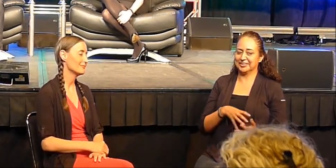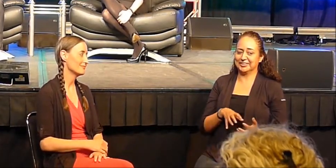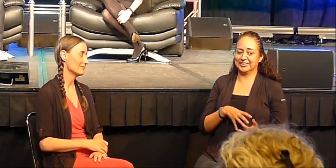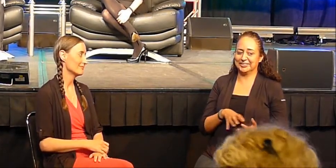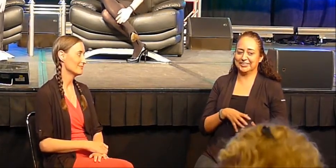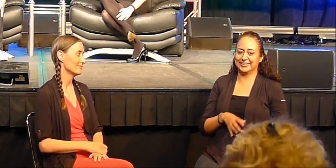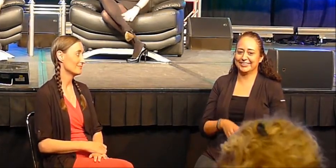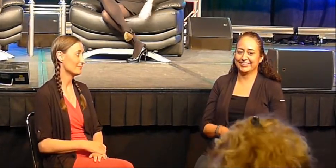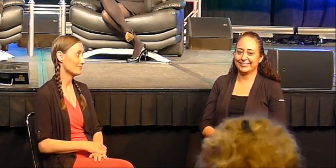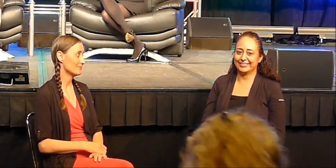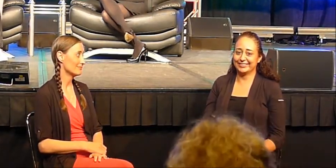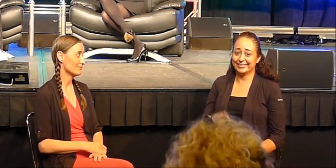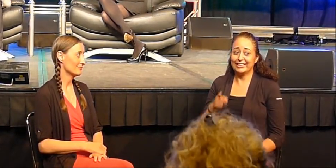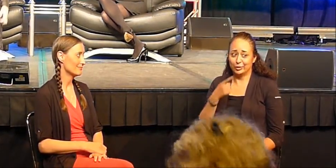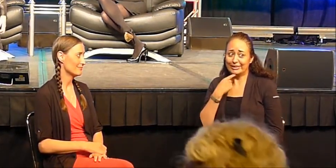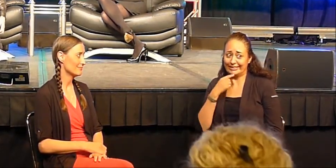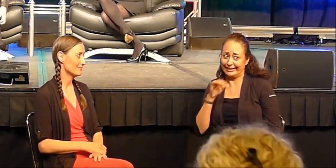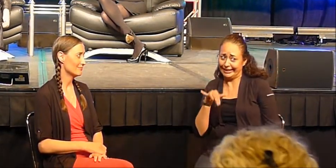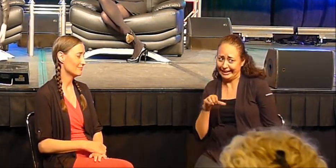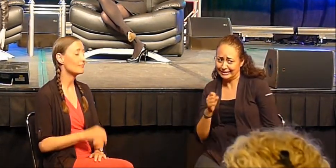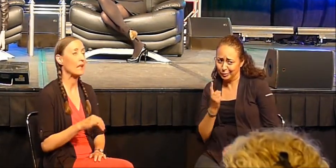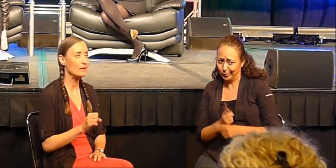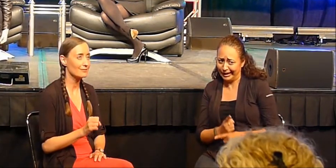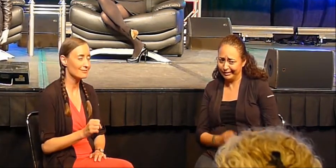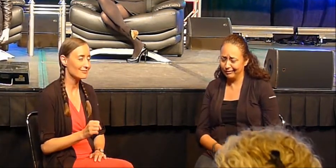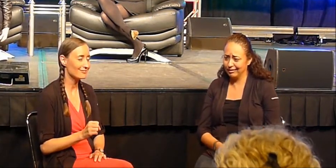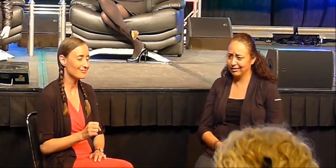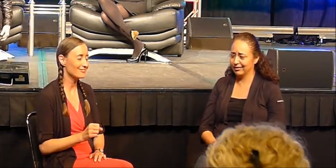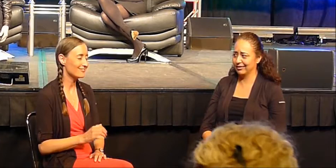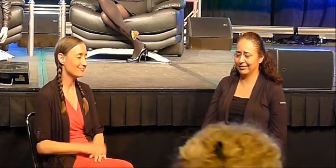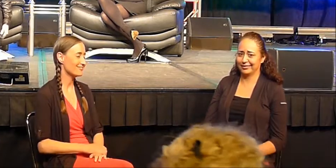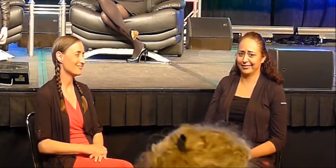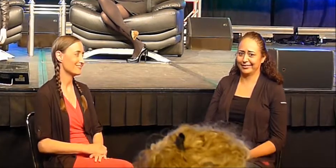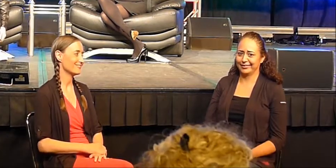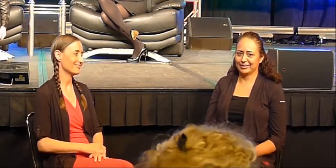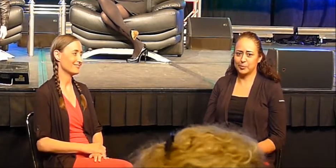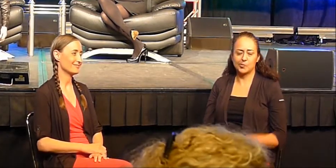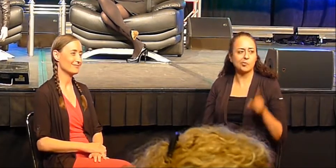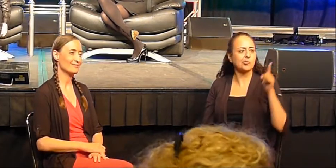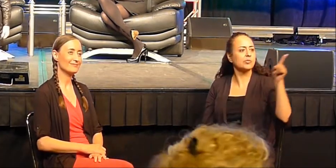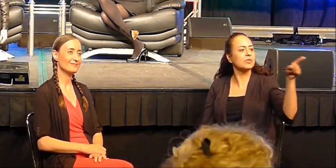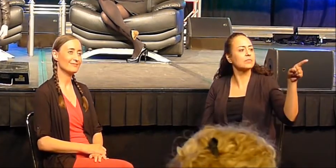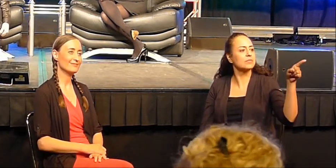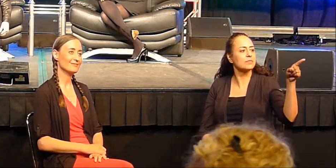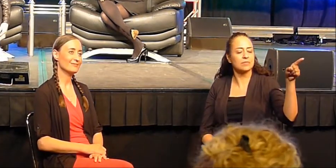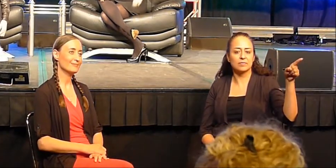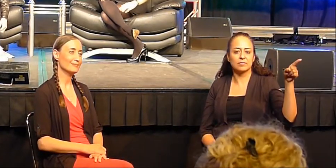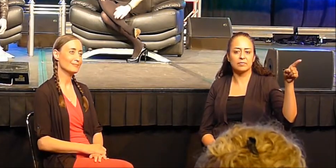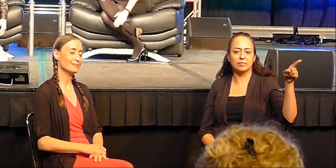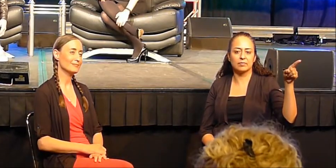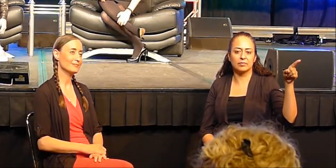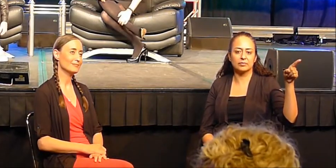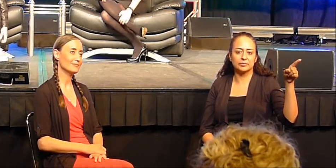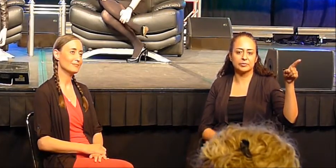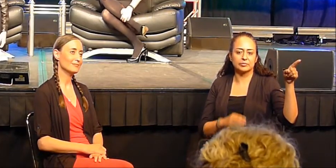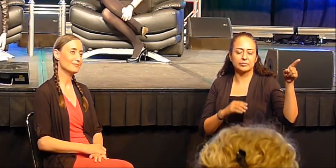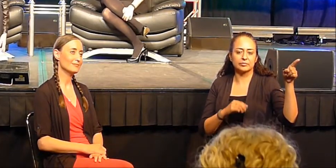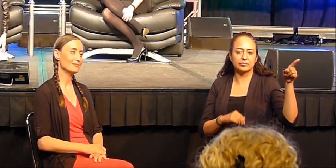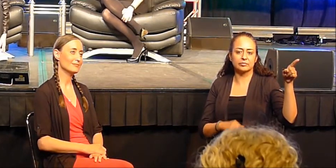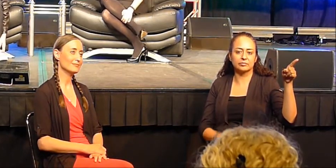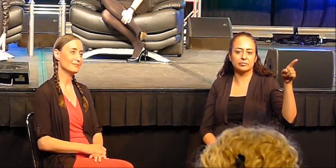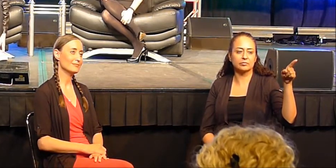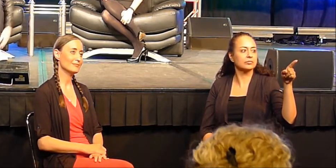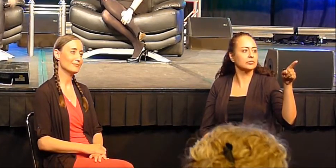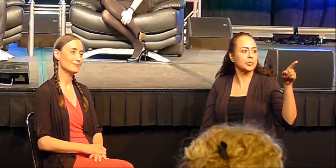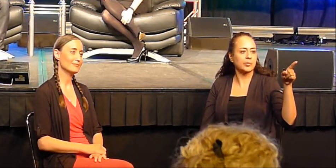You said yes. Yes. Let's go right over here. Hi. Hi there. What's your name?